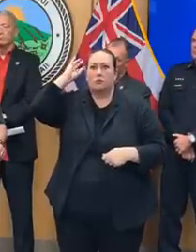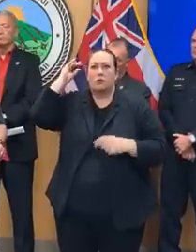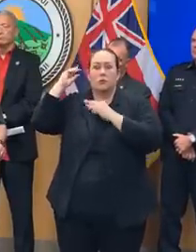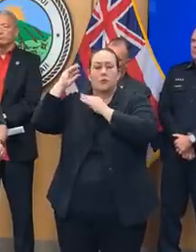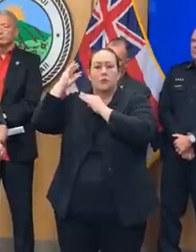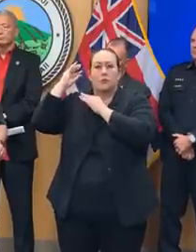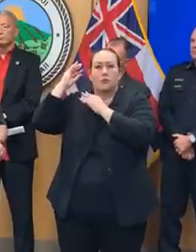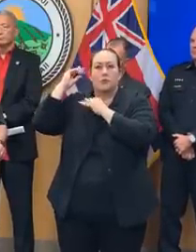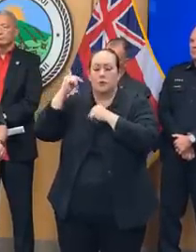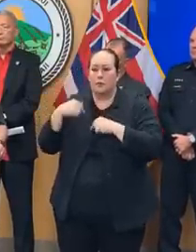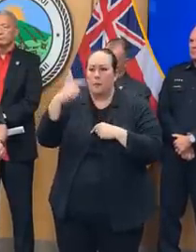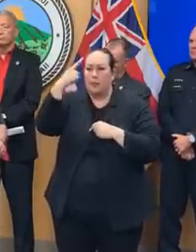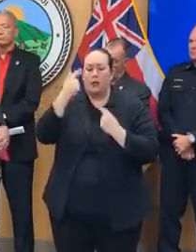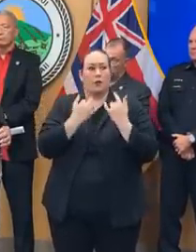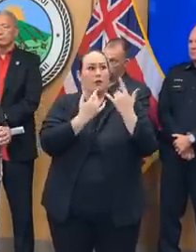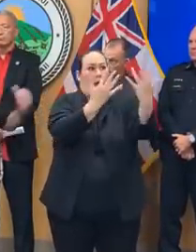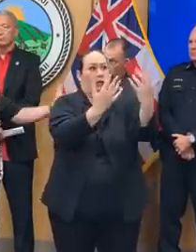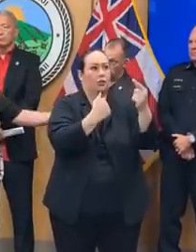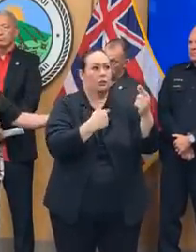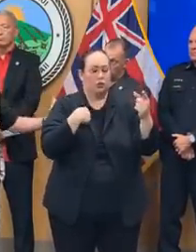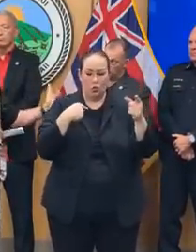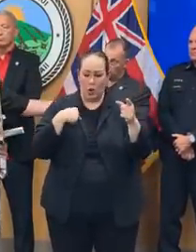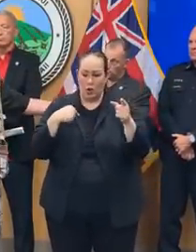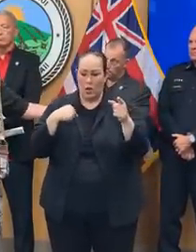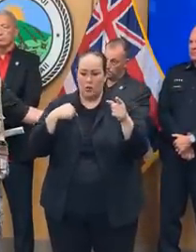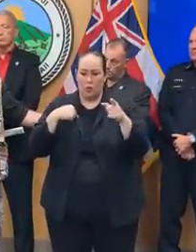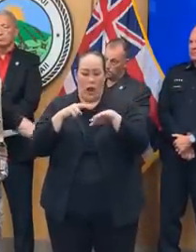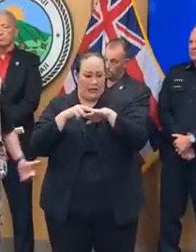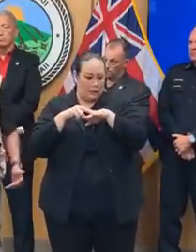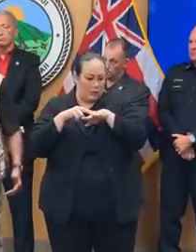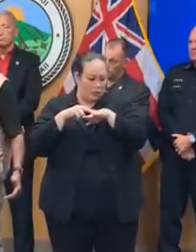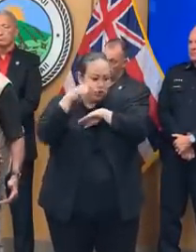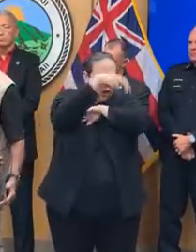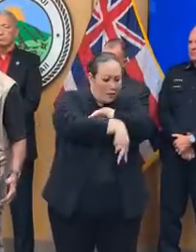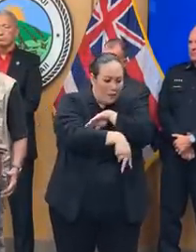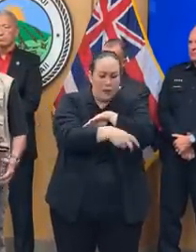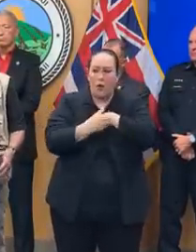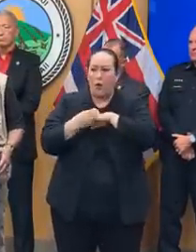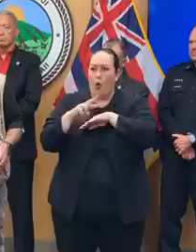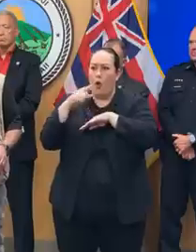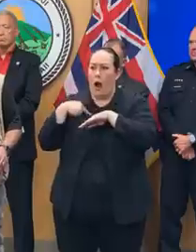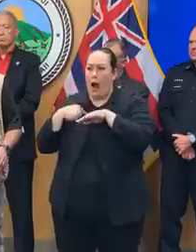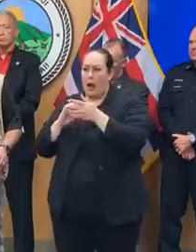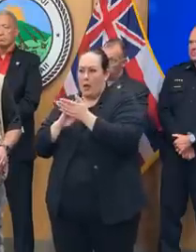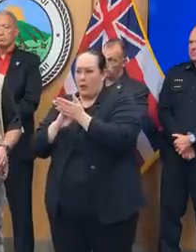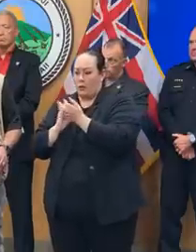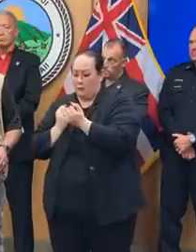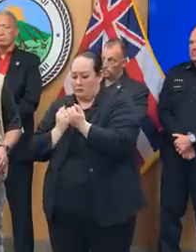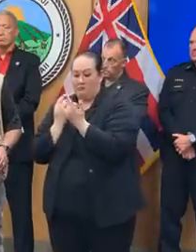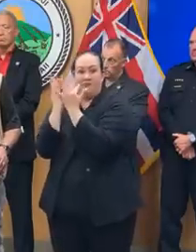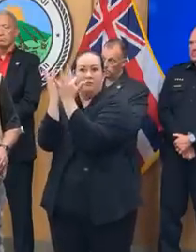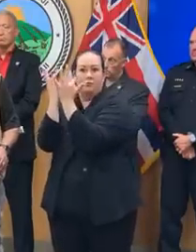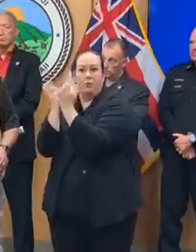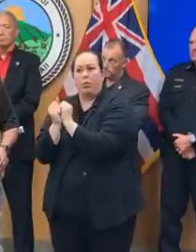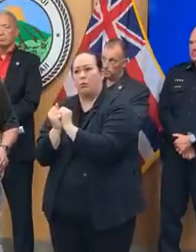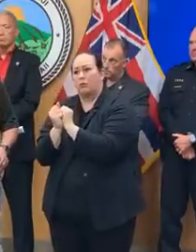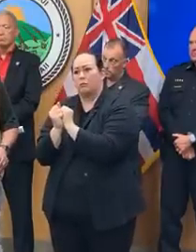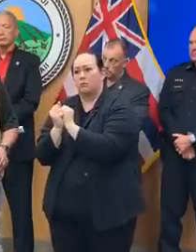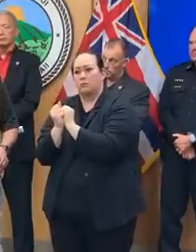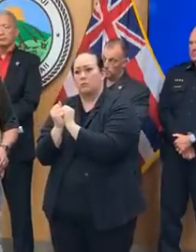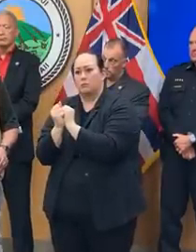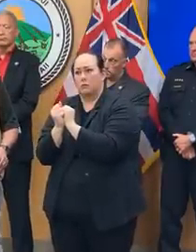to face a fire, to face the decision: do I jump off this cliff, or do I become incinerated? And to lose